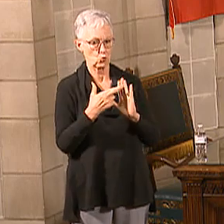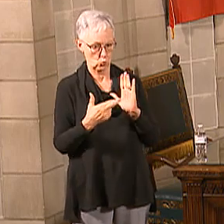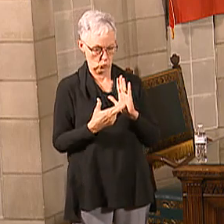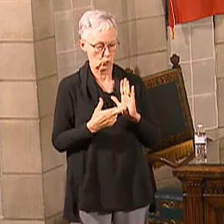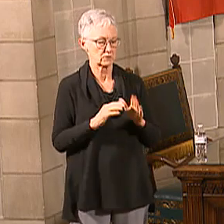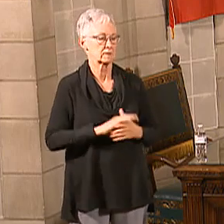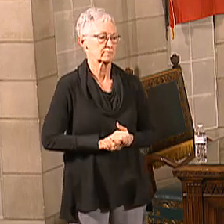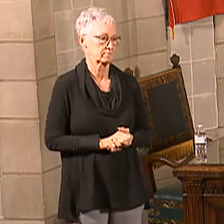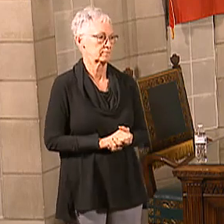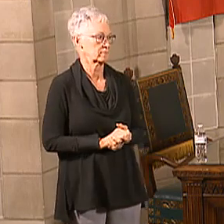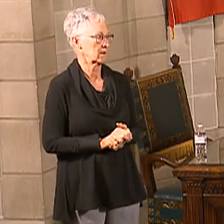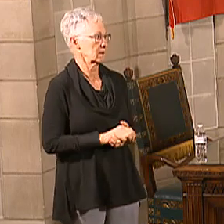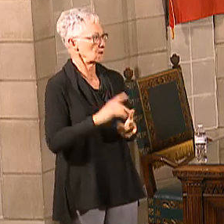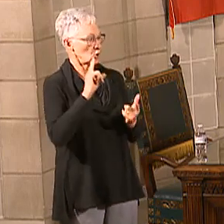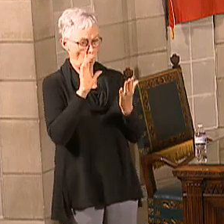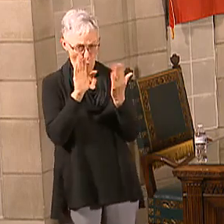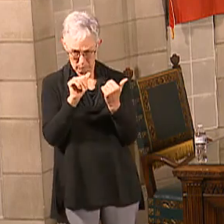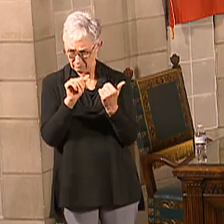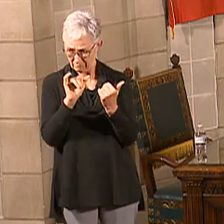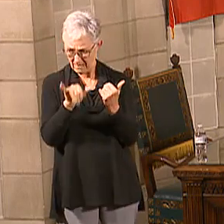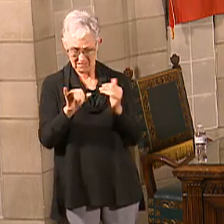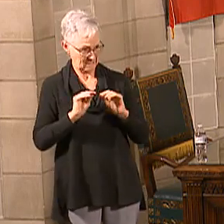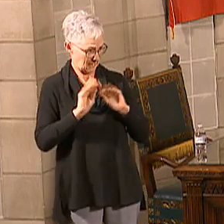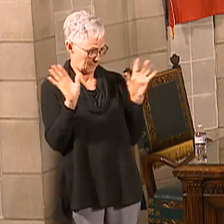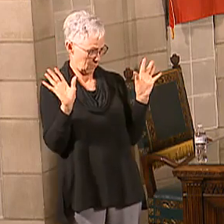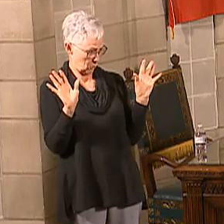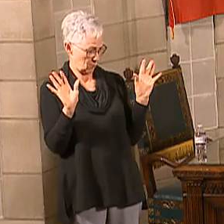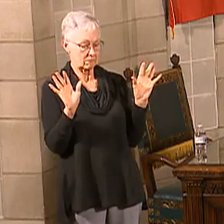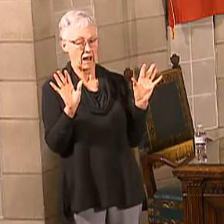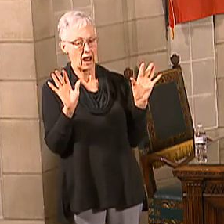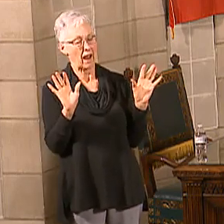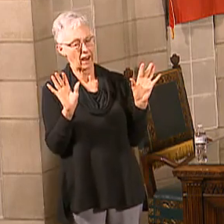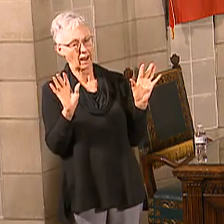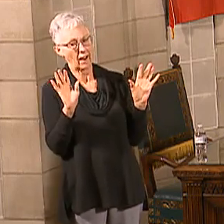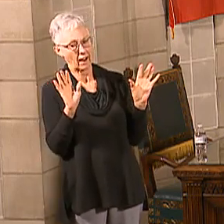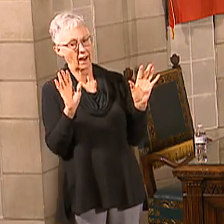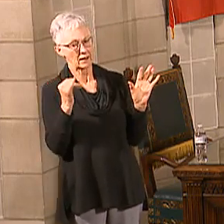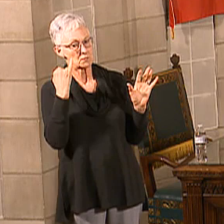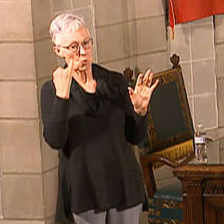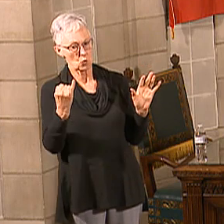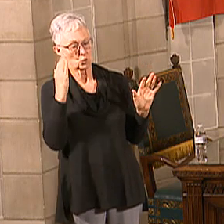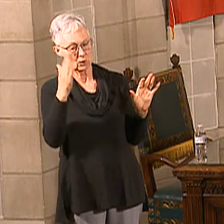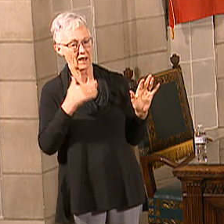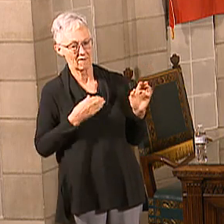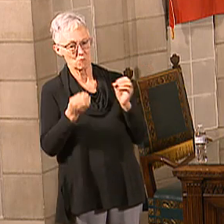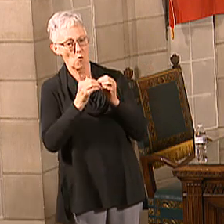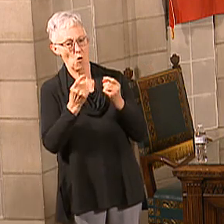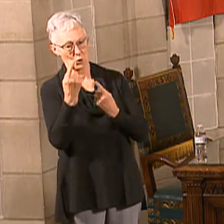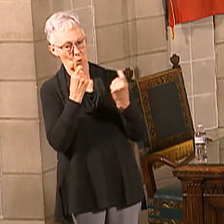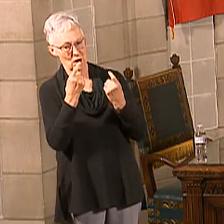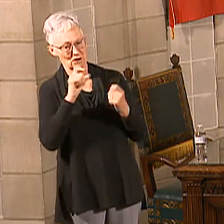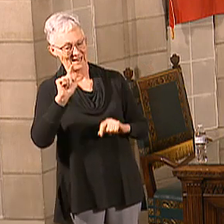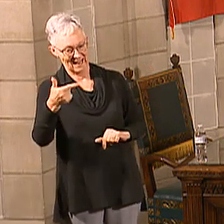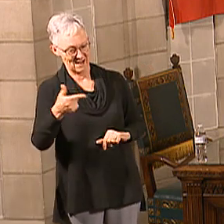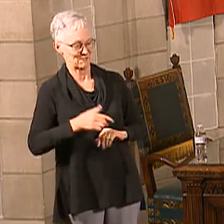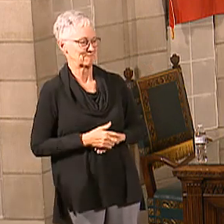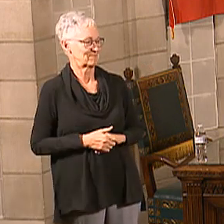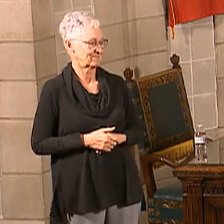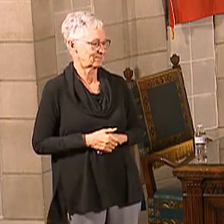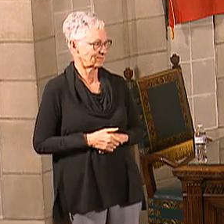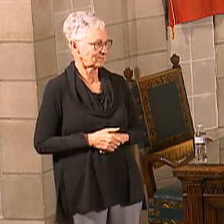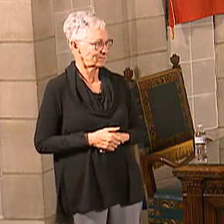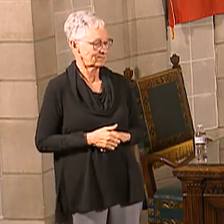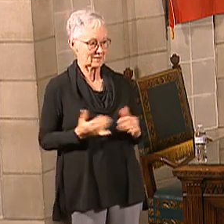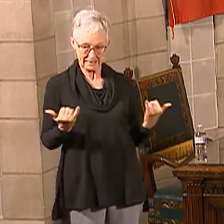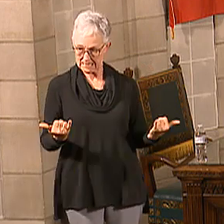that clarifies it a little bit more, and I'm sure we'll get more questions on it. We mentioned testing. So we have seen an increase